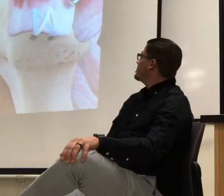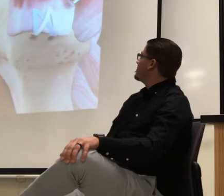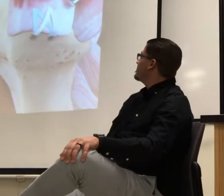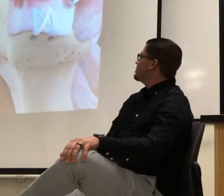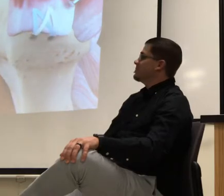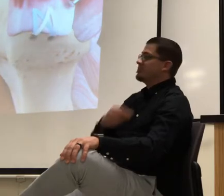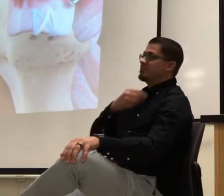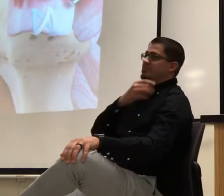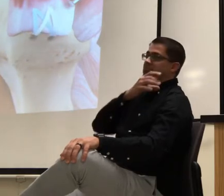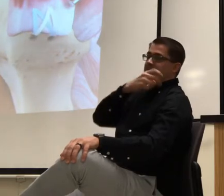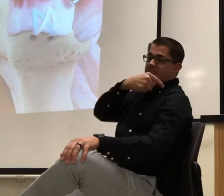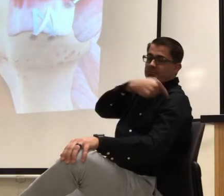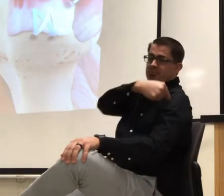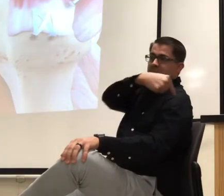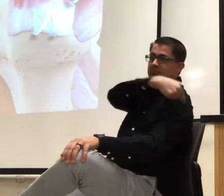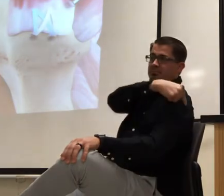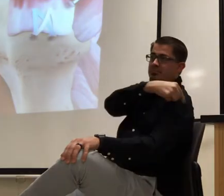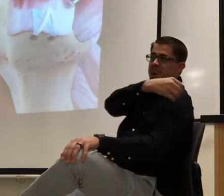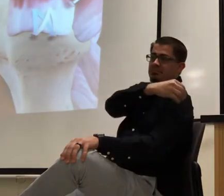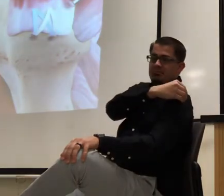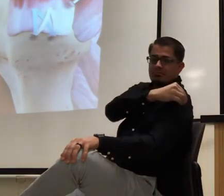Shoulder incisions are then sutured.